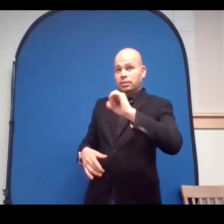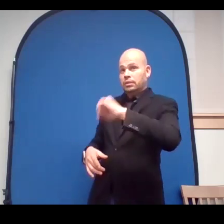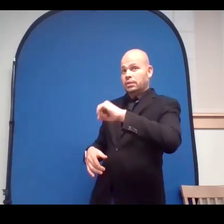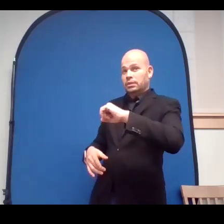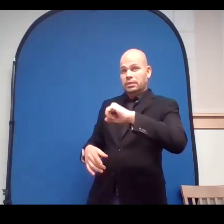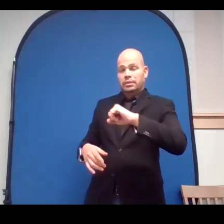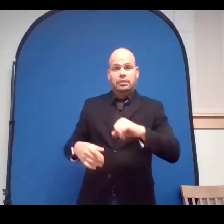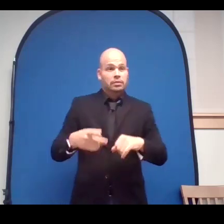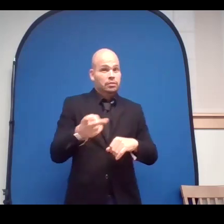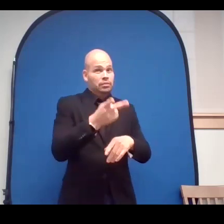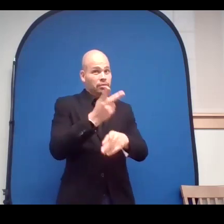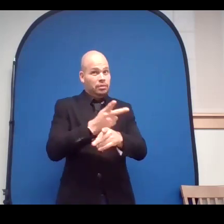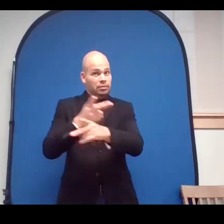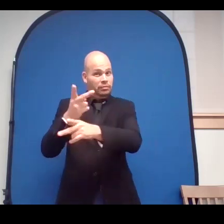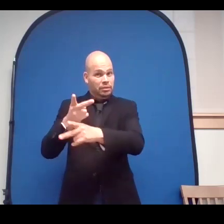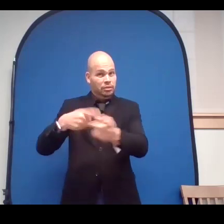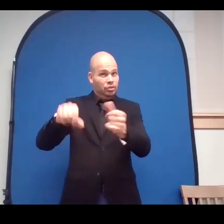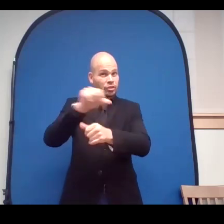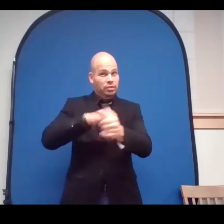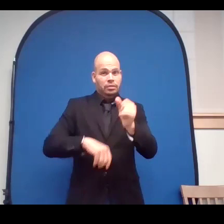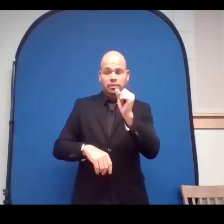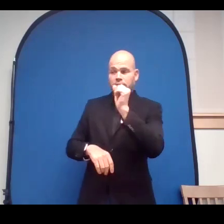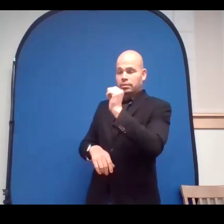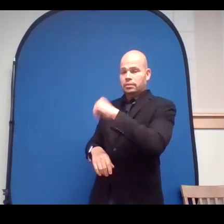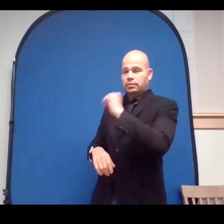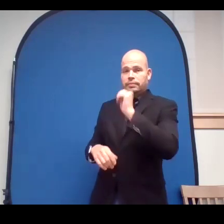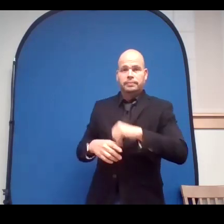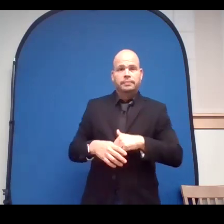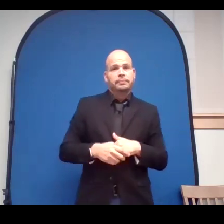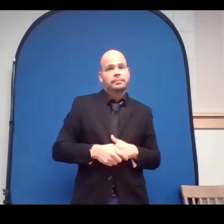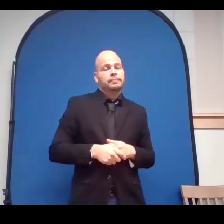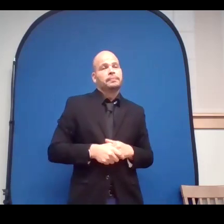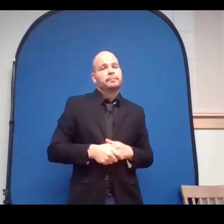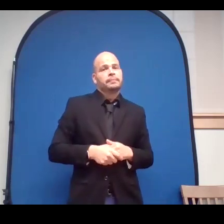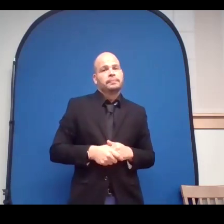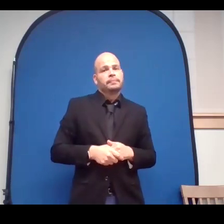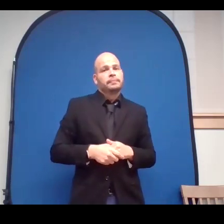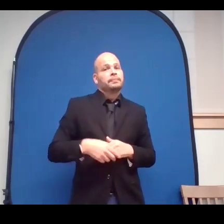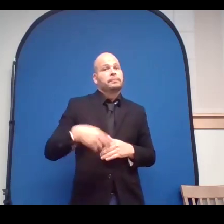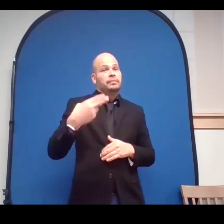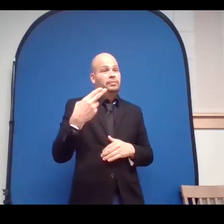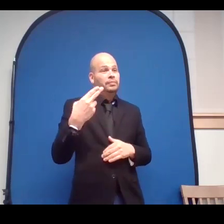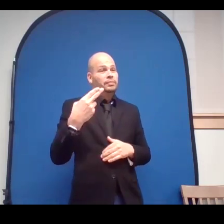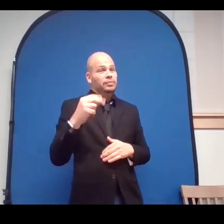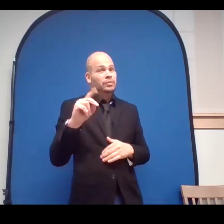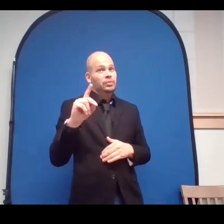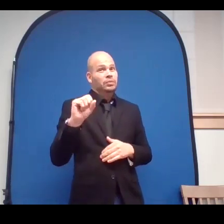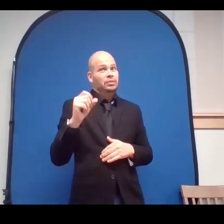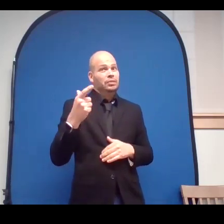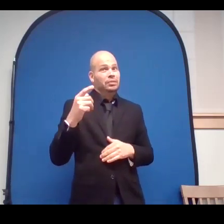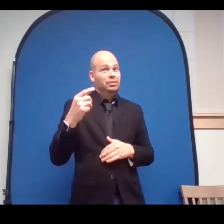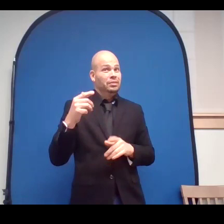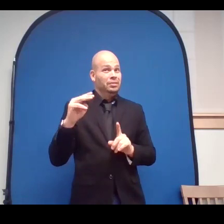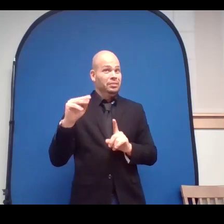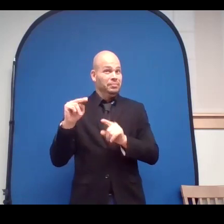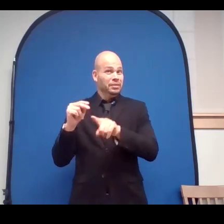Yes, sir. Yes. And Hodgson is not was not allowed to possess firearms for a period of time,